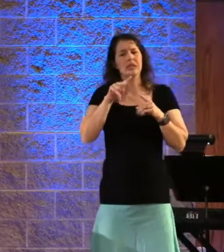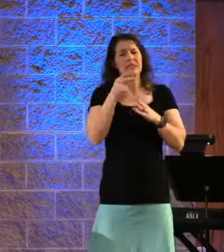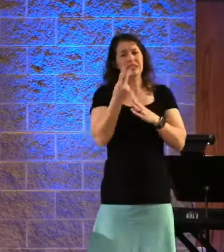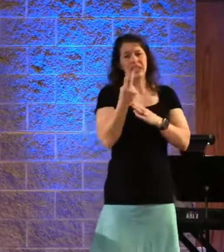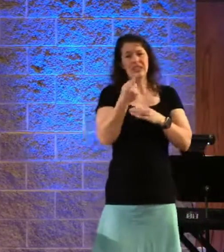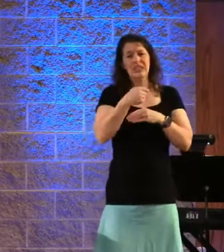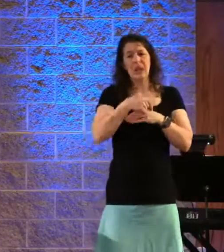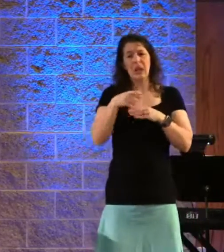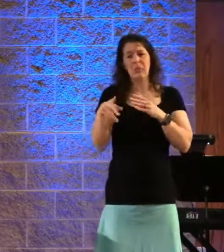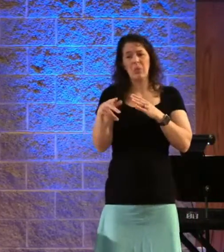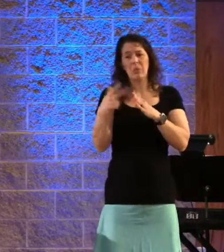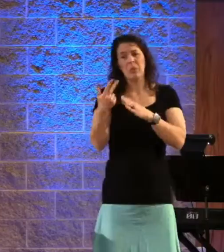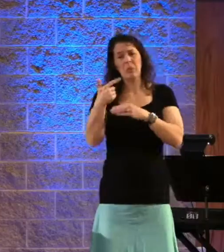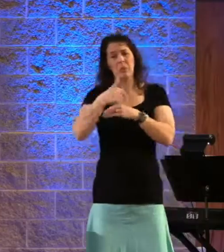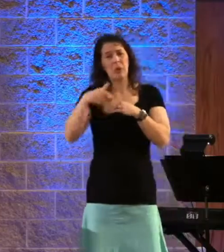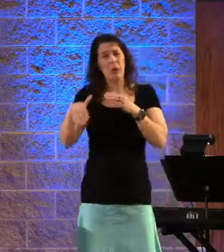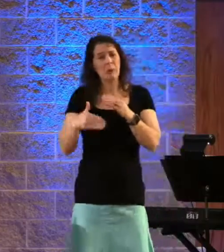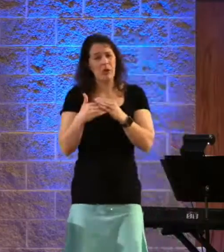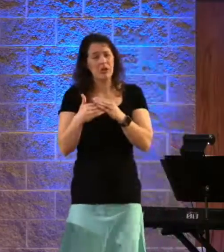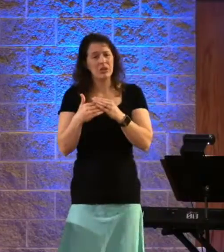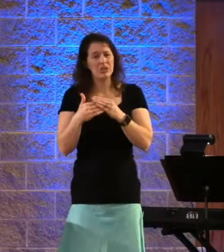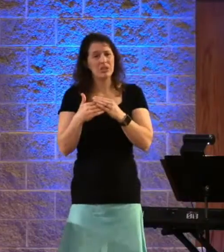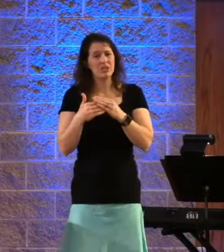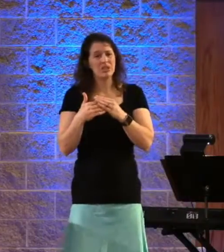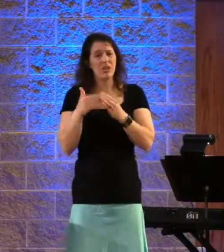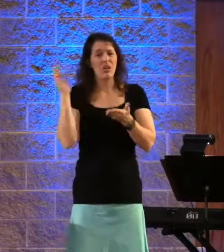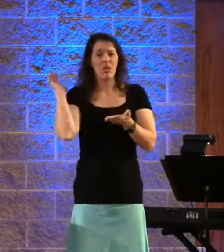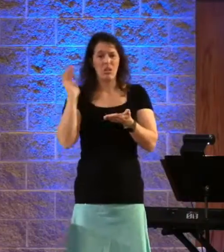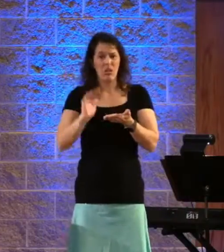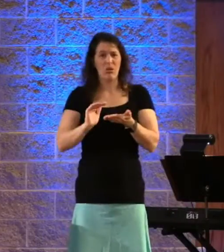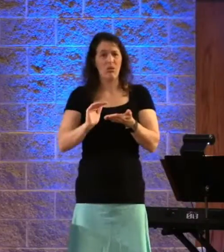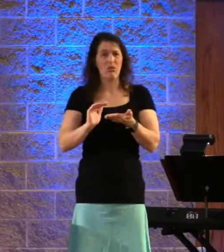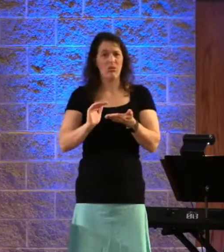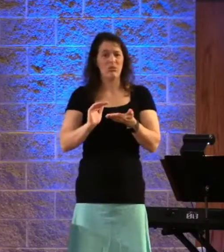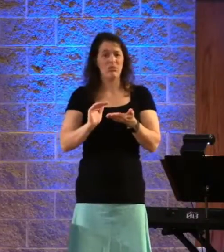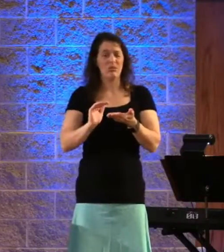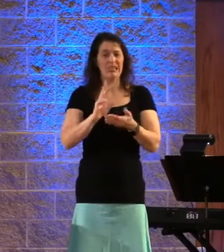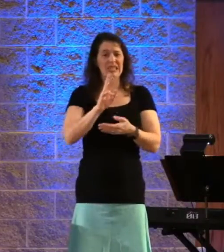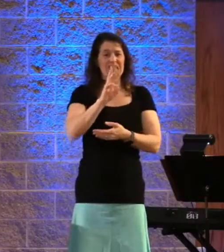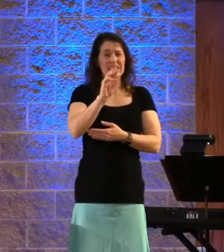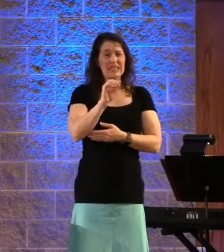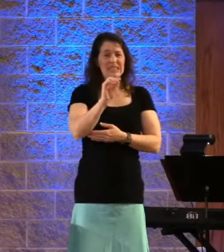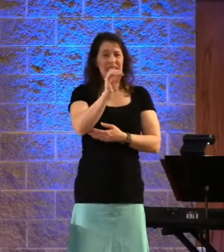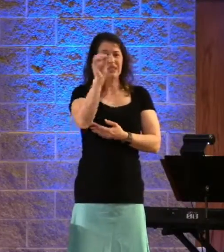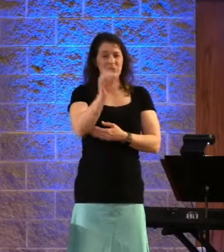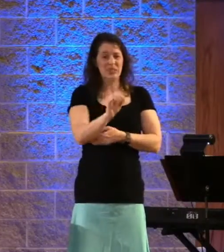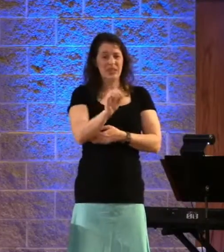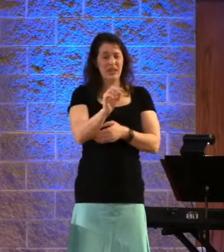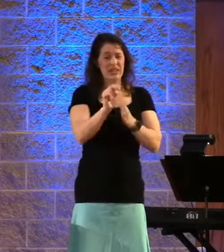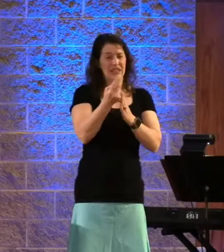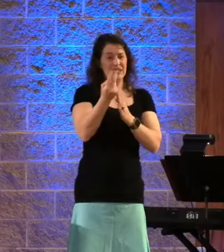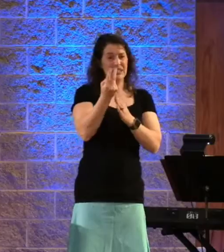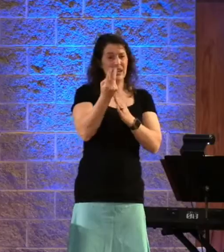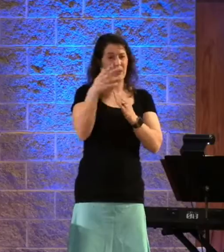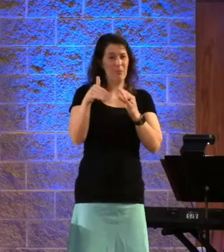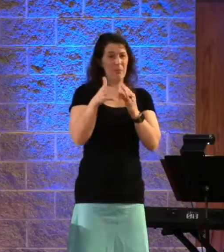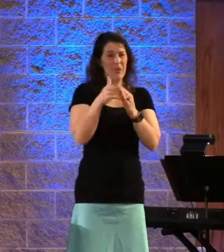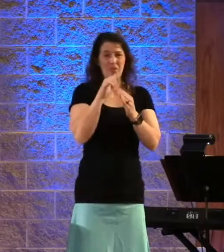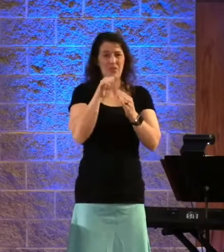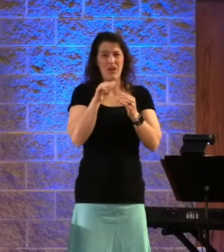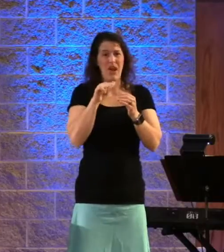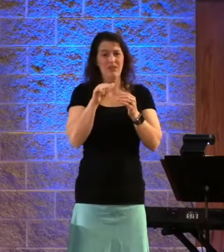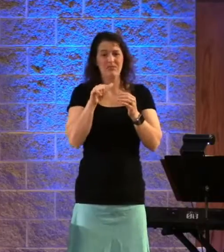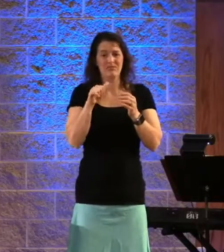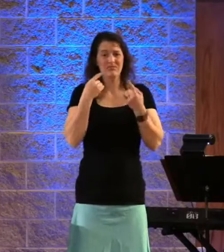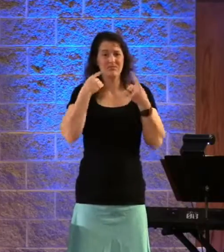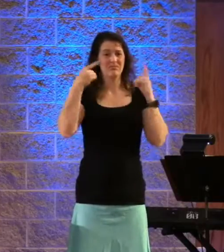third marriages and how they last are very poor. Over 60% of second marriages usually do not